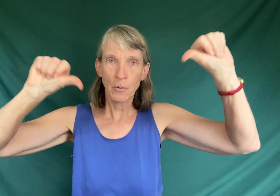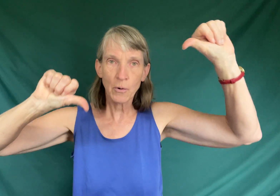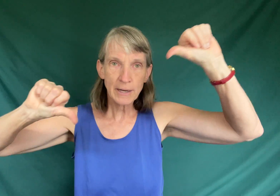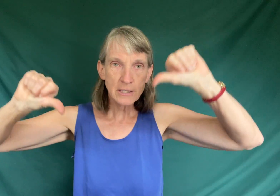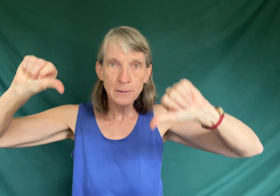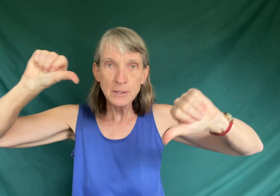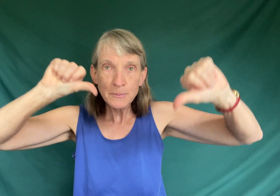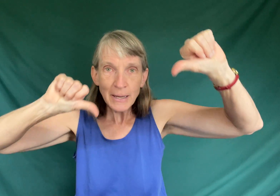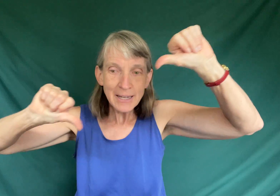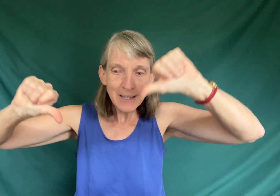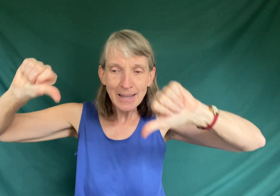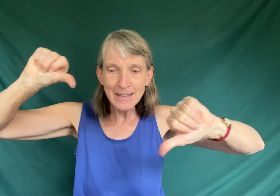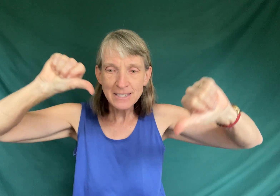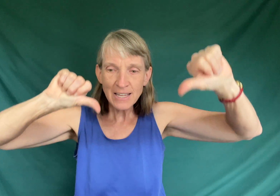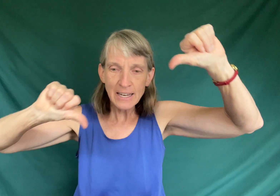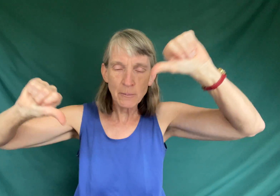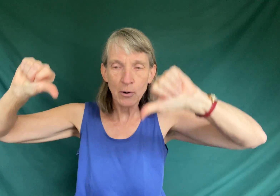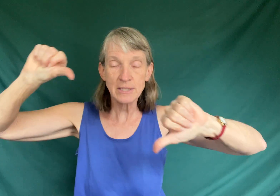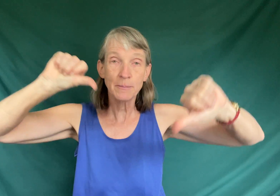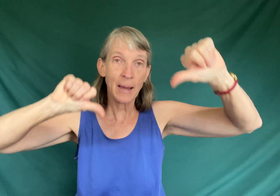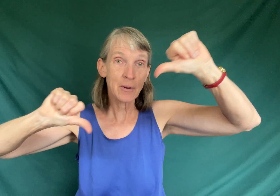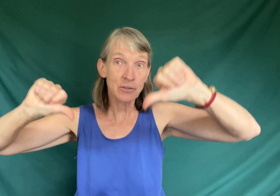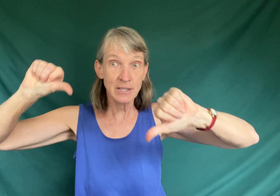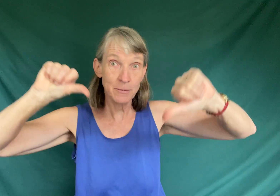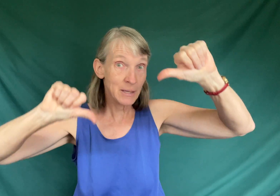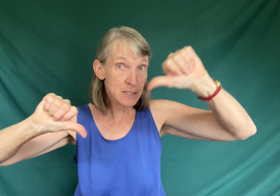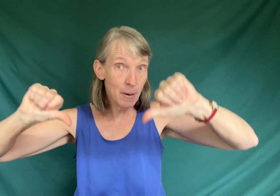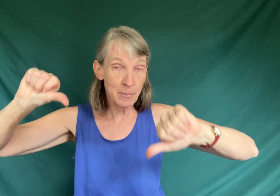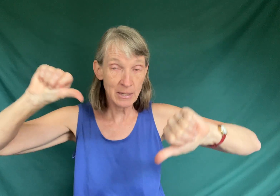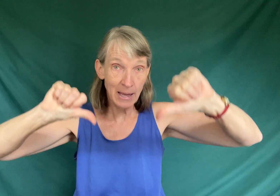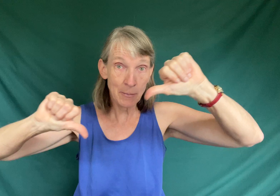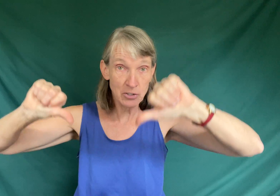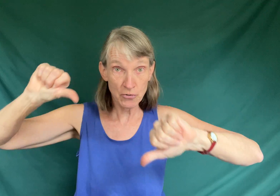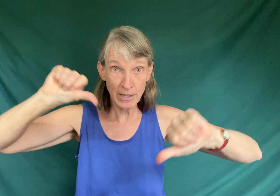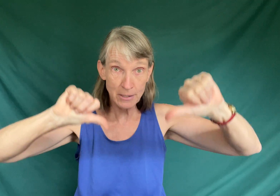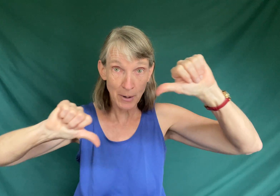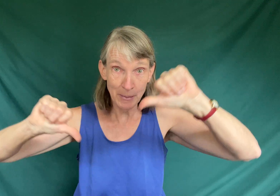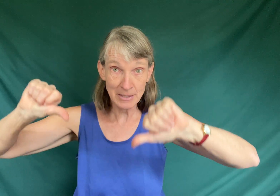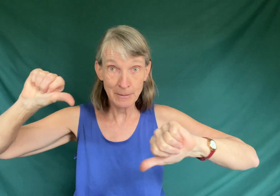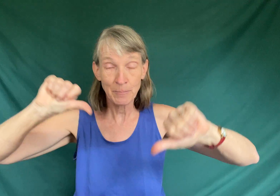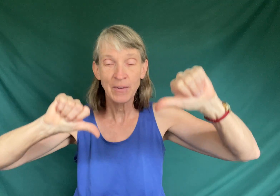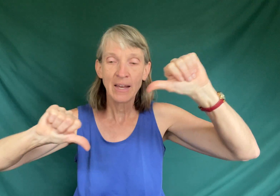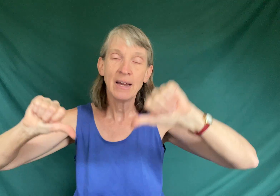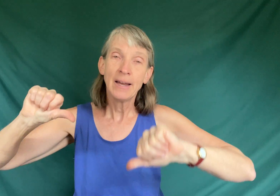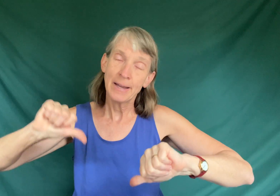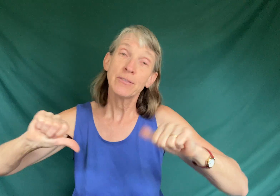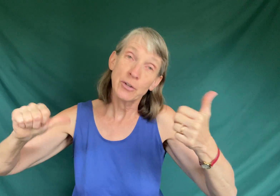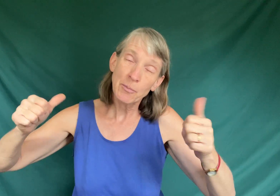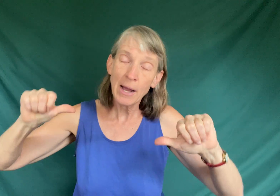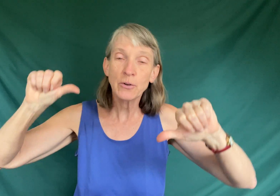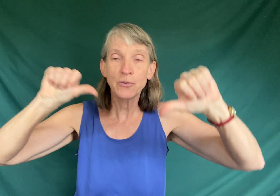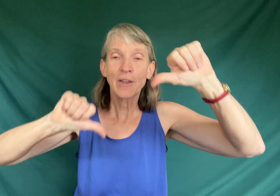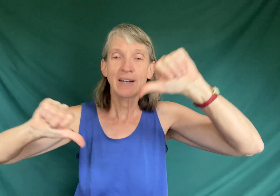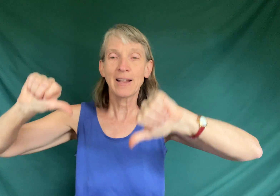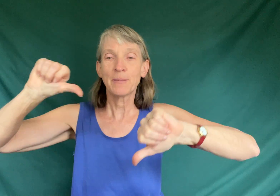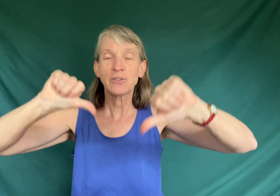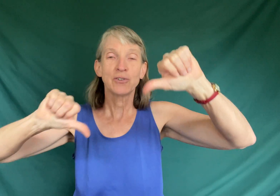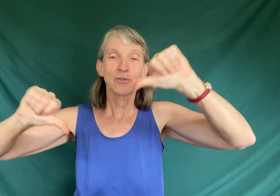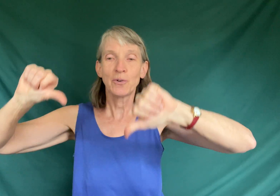pouring spigot like this, and you're pouring some chemicals in to mix them up in a chemistry experiment. You probably don't do that in elementary school,